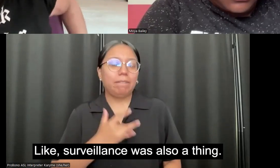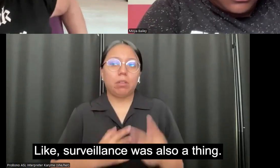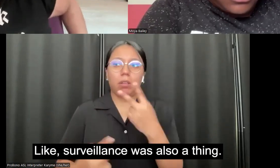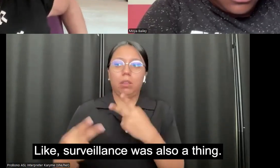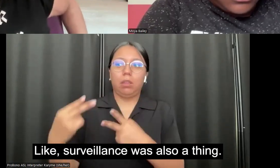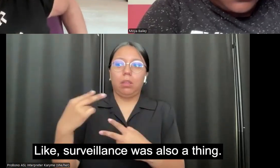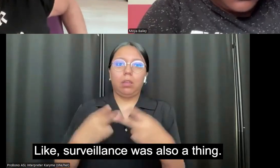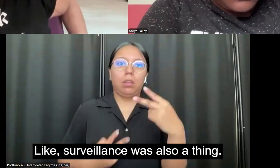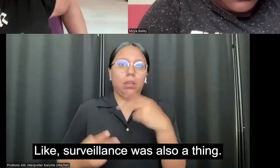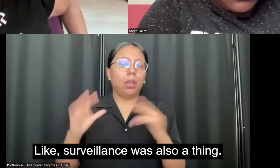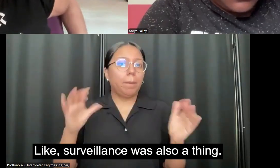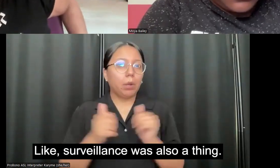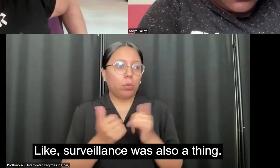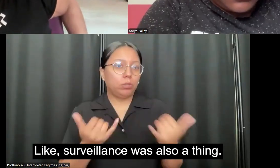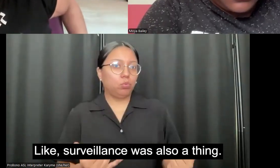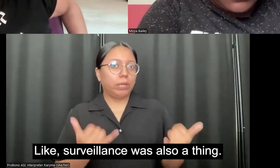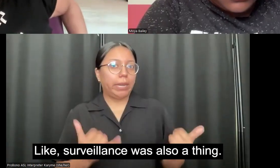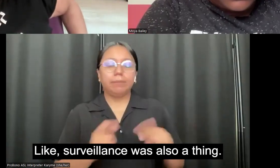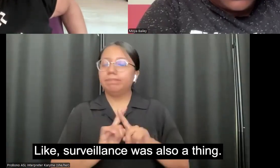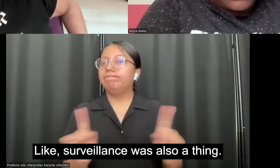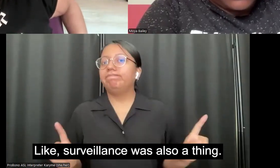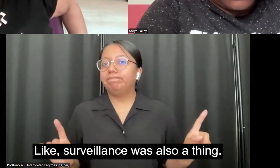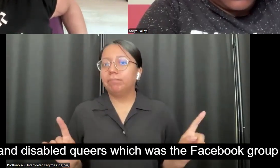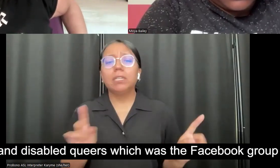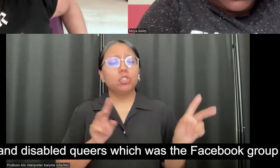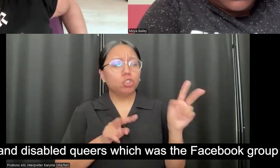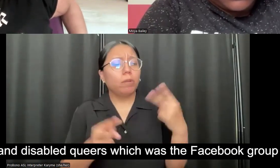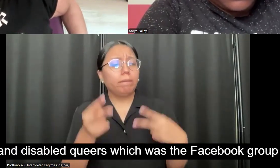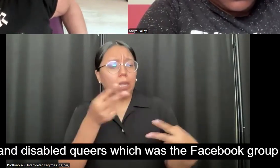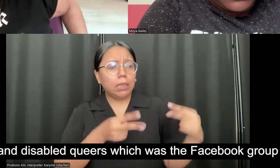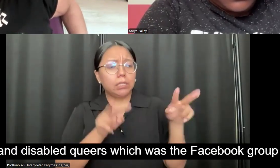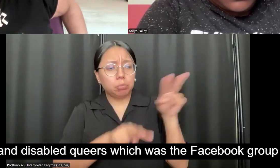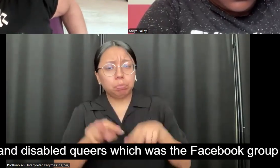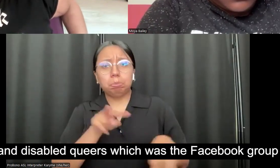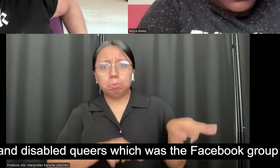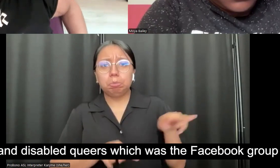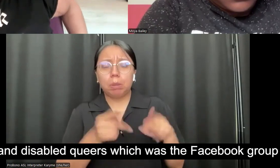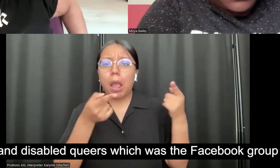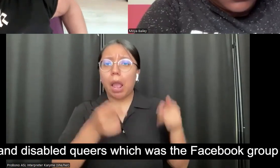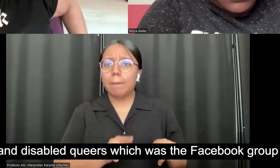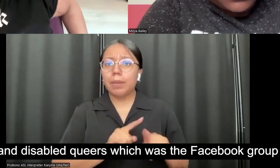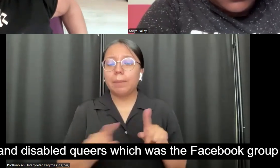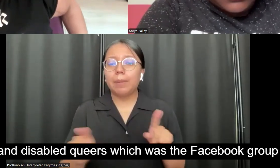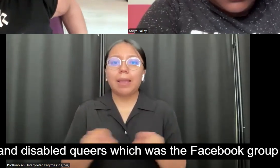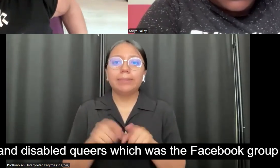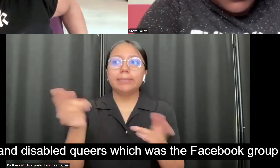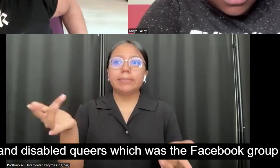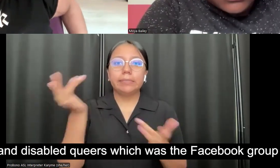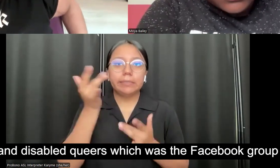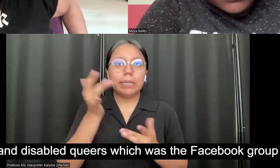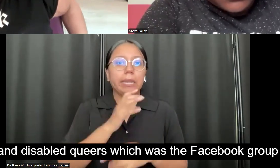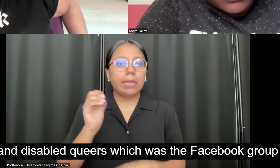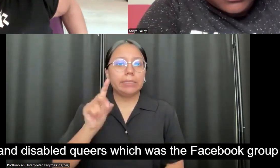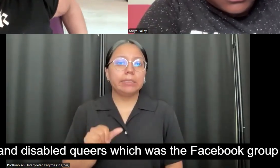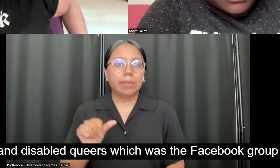and surveillance was also a thing, right? But like, I mean, Sick and Disabled Queers, which is that Facebook group I mentioned, we were